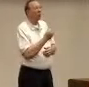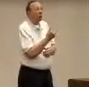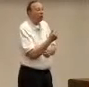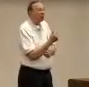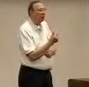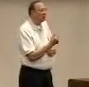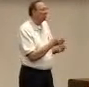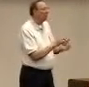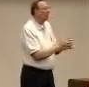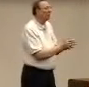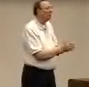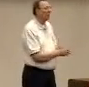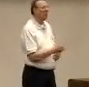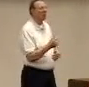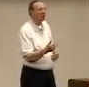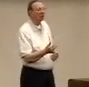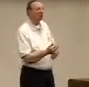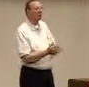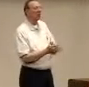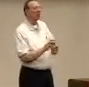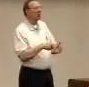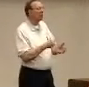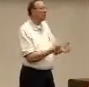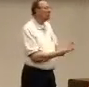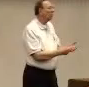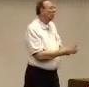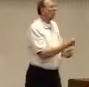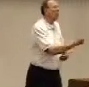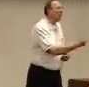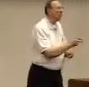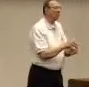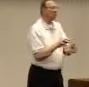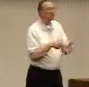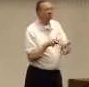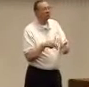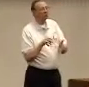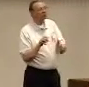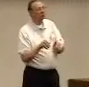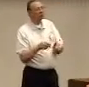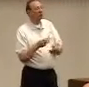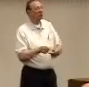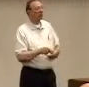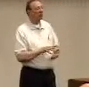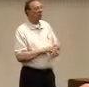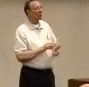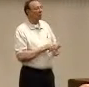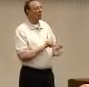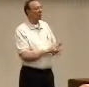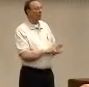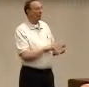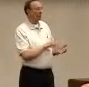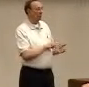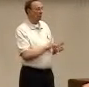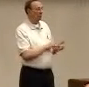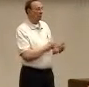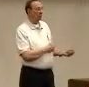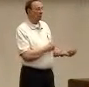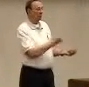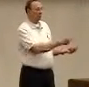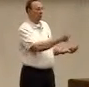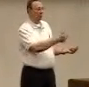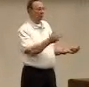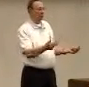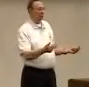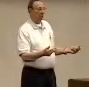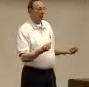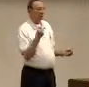together and you try to do no more than 3 people, and you just study the Bible. We open the Bible up, we read, we talk about it. And Danny started learning from